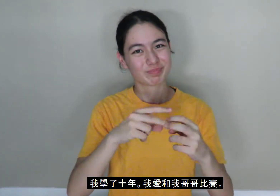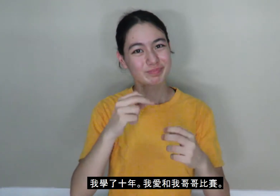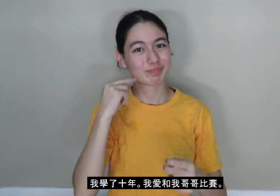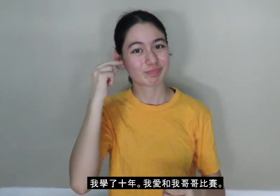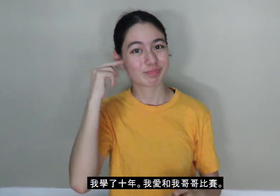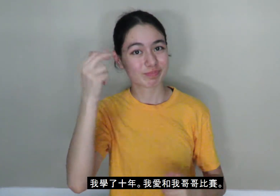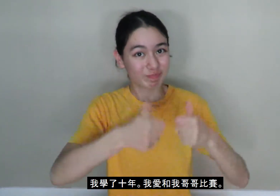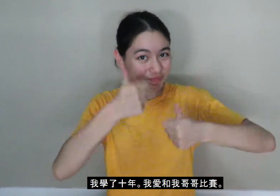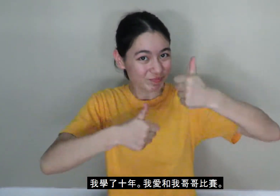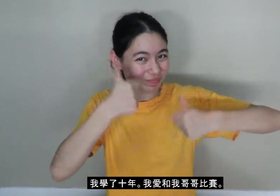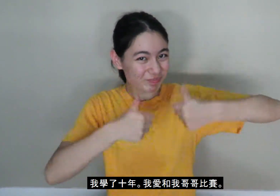compete with my brother.